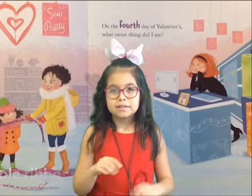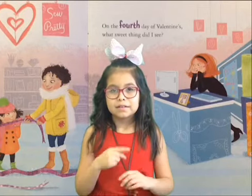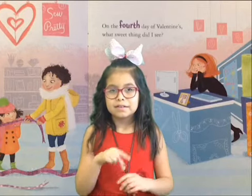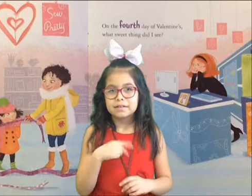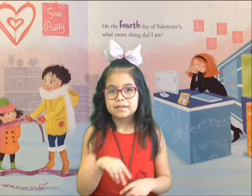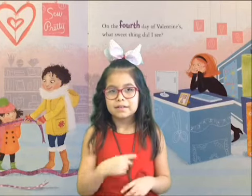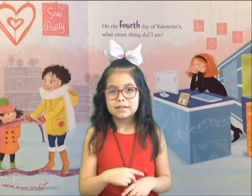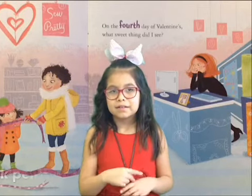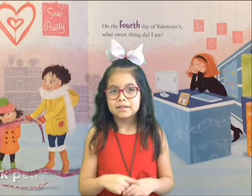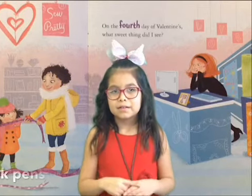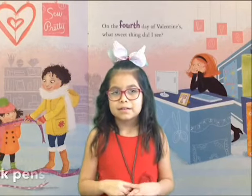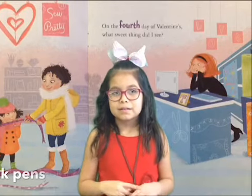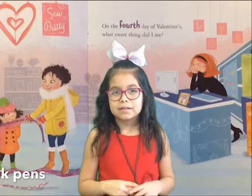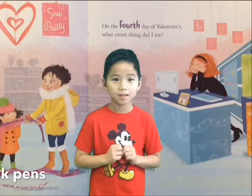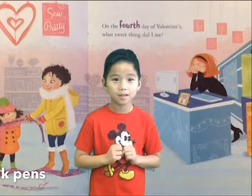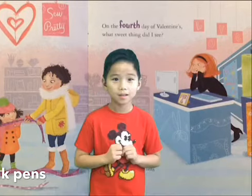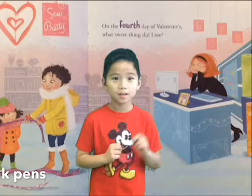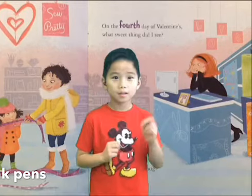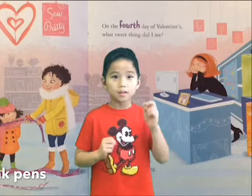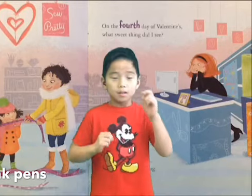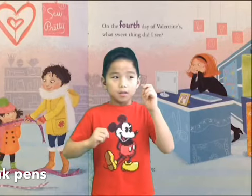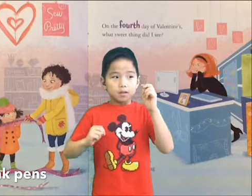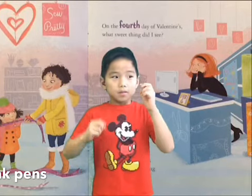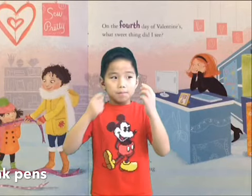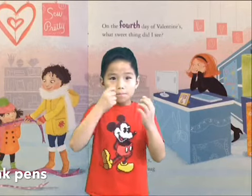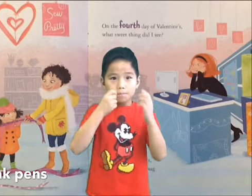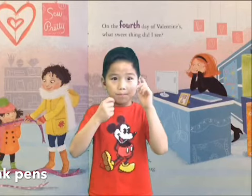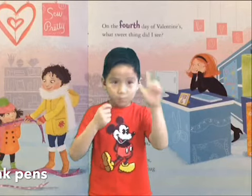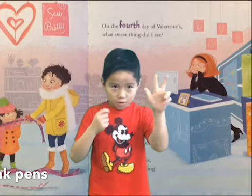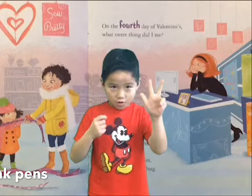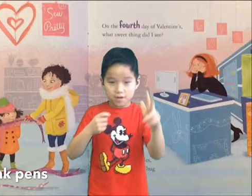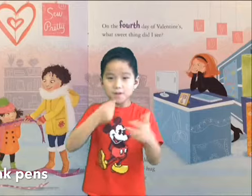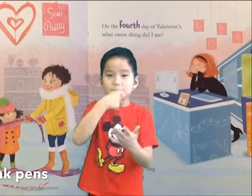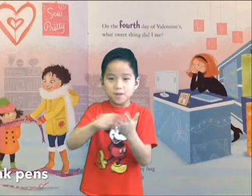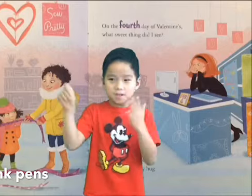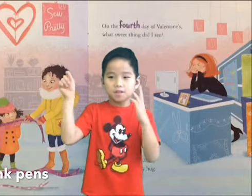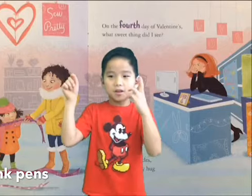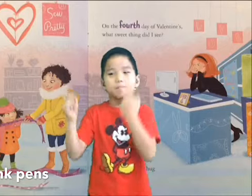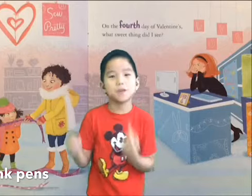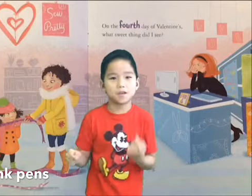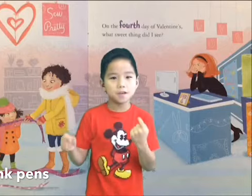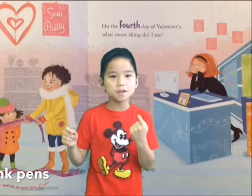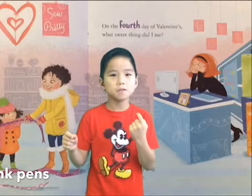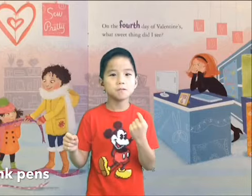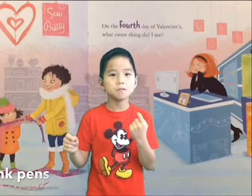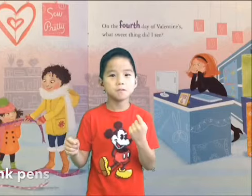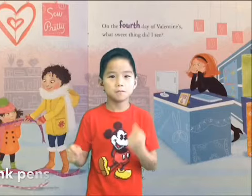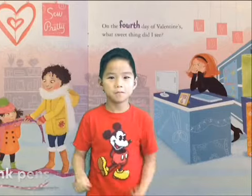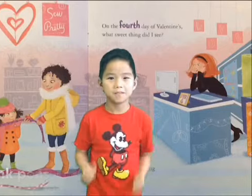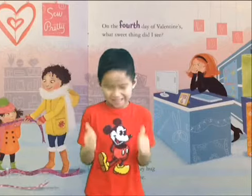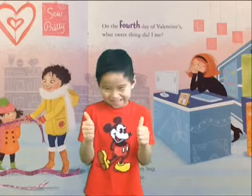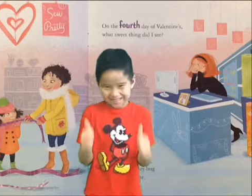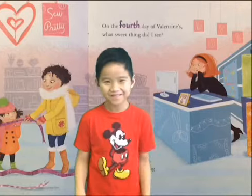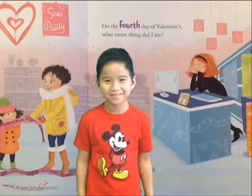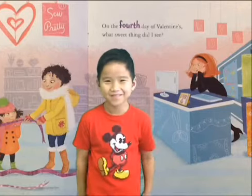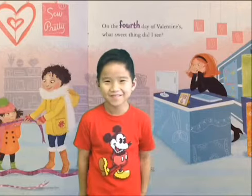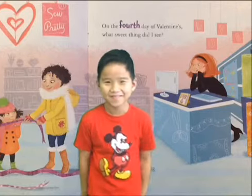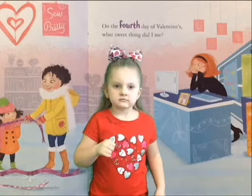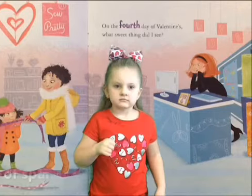ribbon, three pink pants, two cups of buckle,